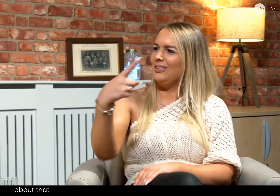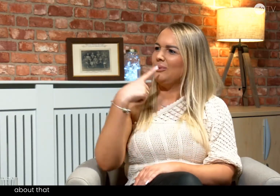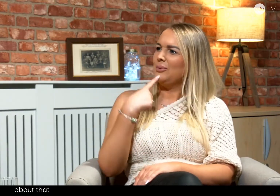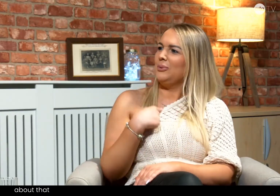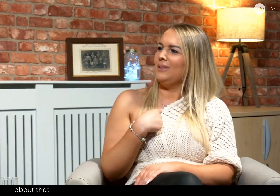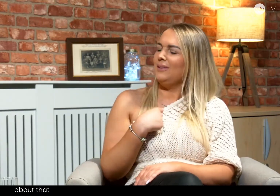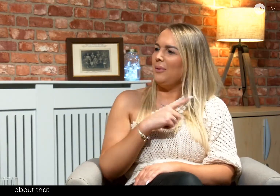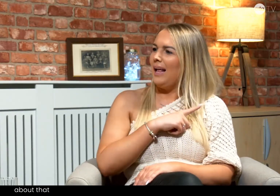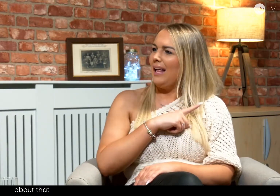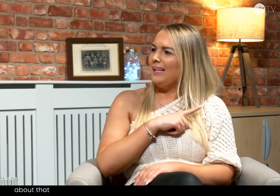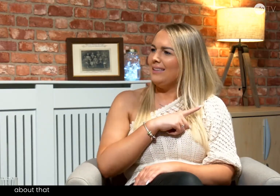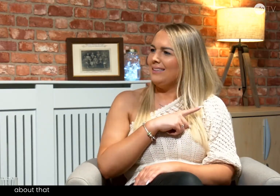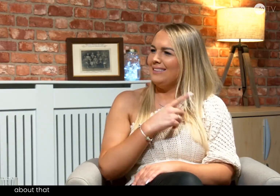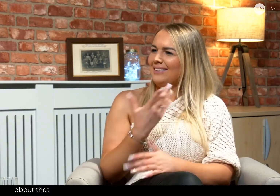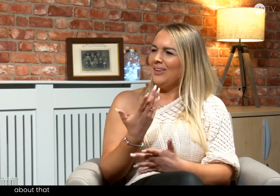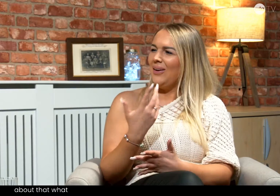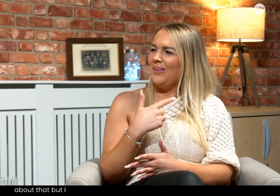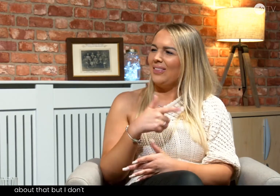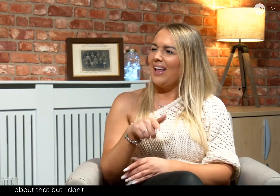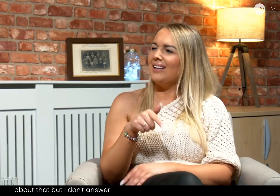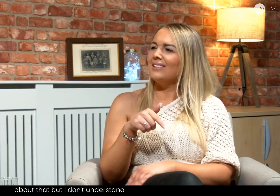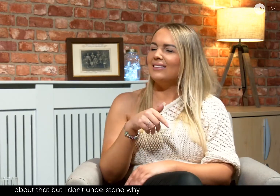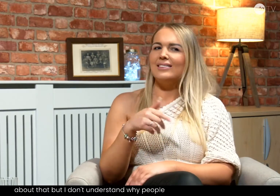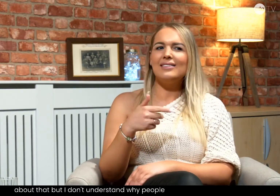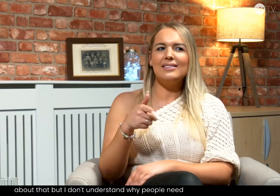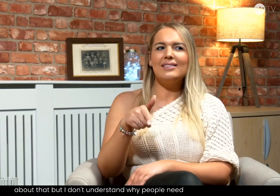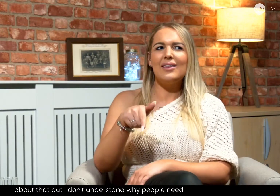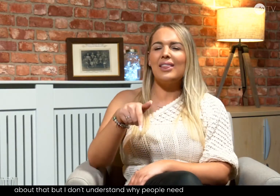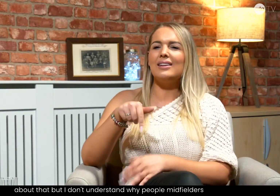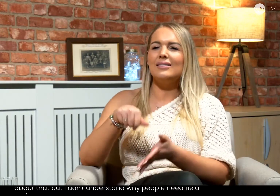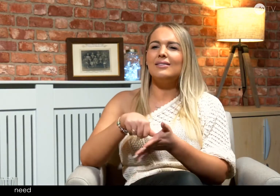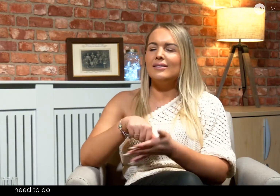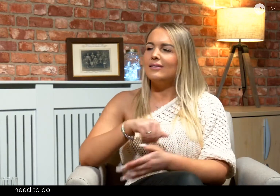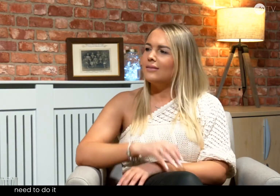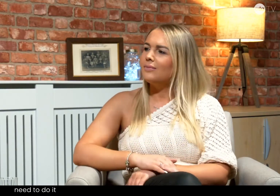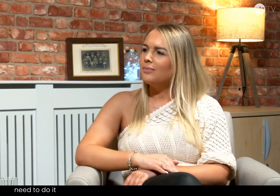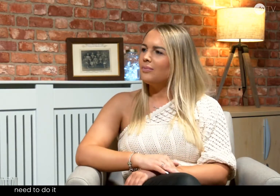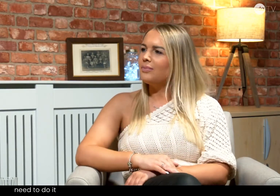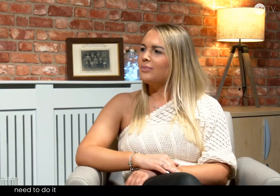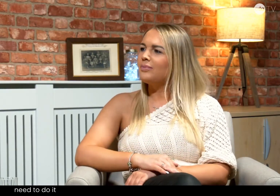Well, I don't understand why people feel the need to do it. That's what hurts the most. That's what